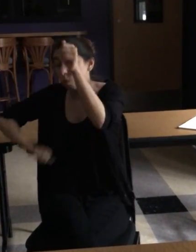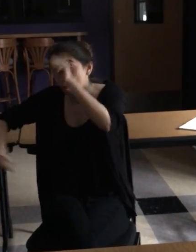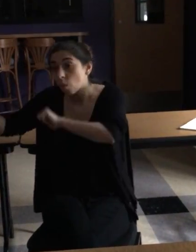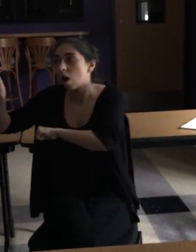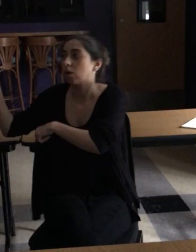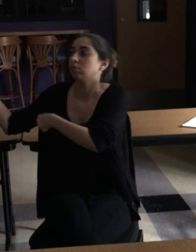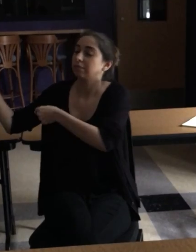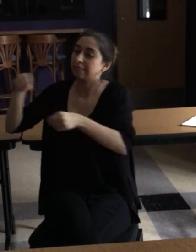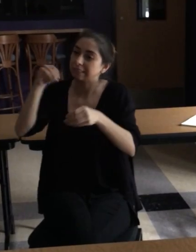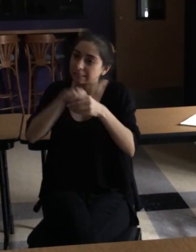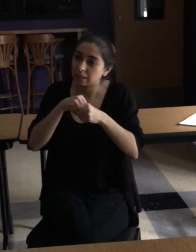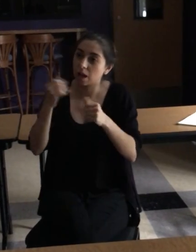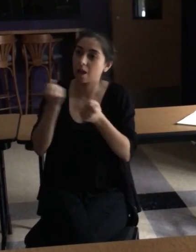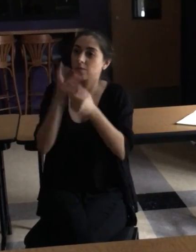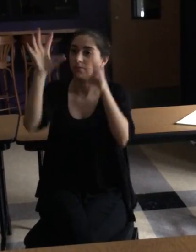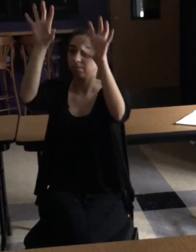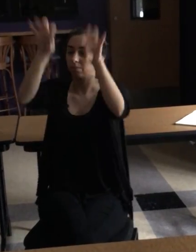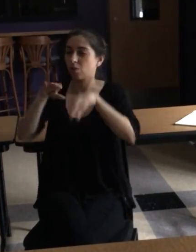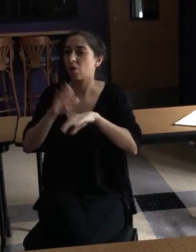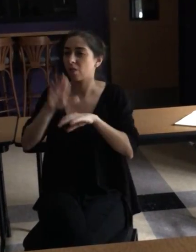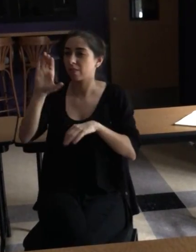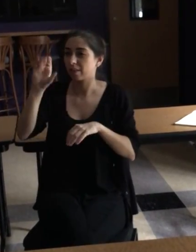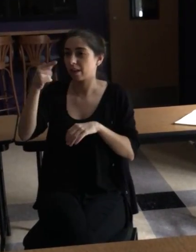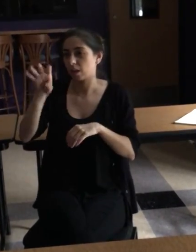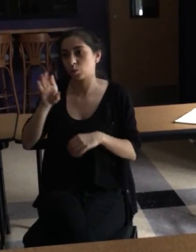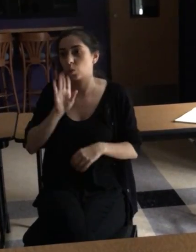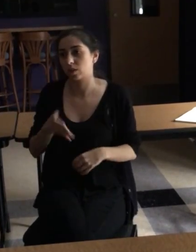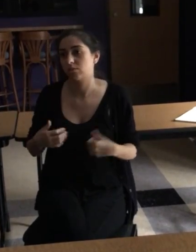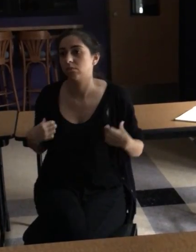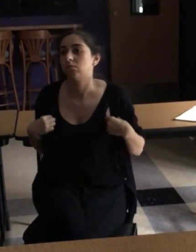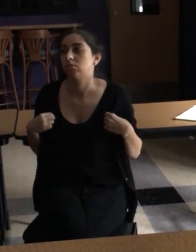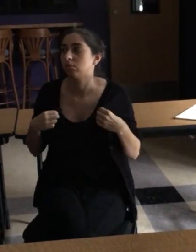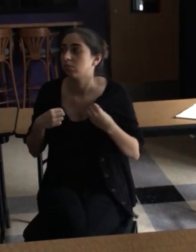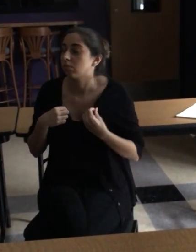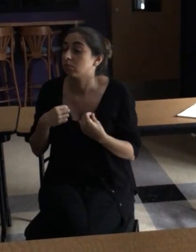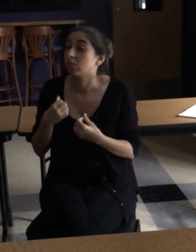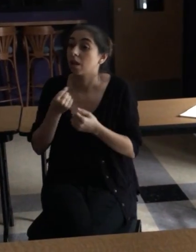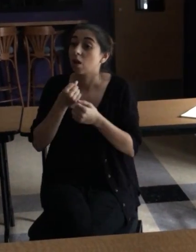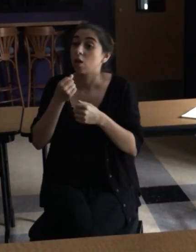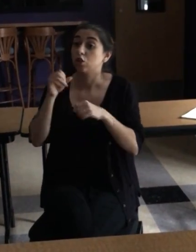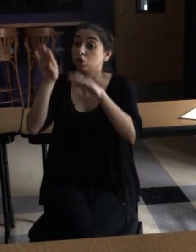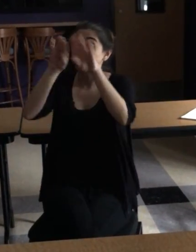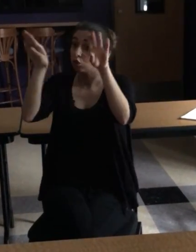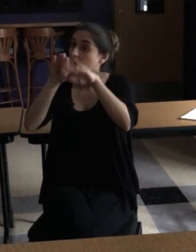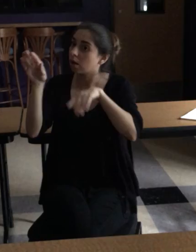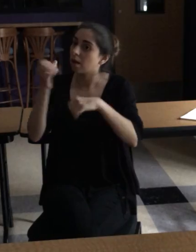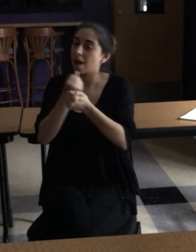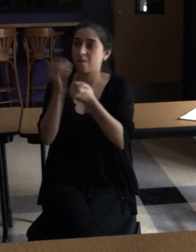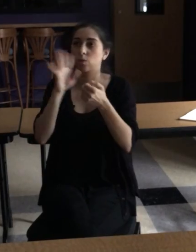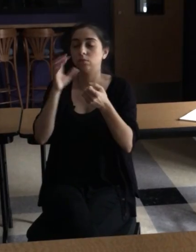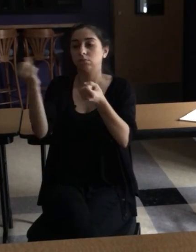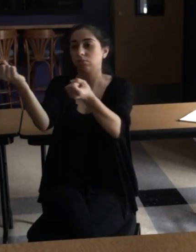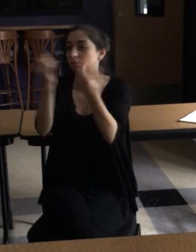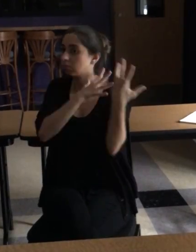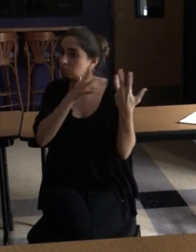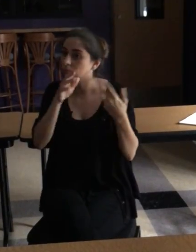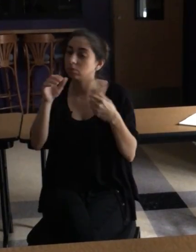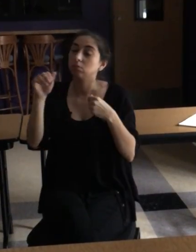in, put everything back nice and neat. Everything comes off the shelves, everything gets washed, everything gets put back. All